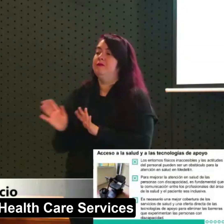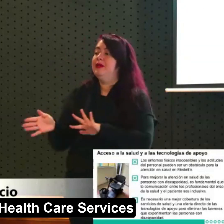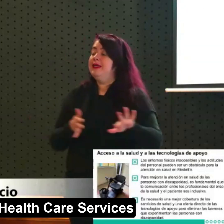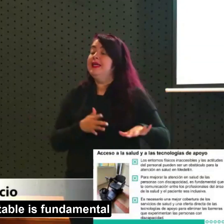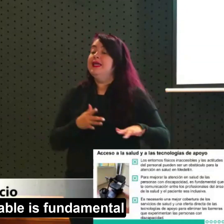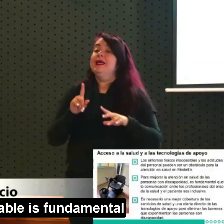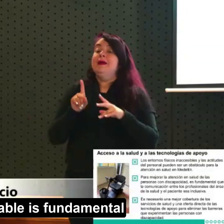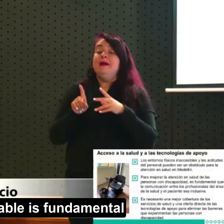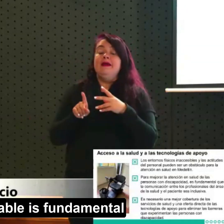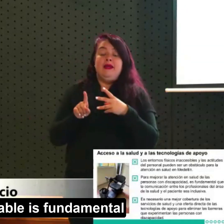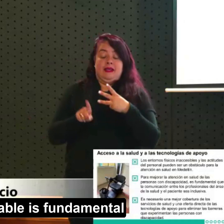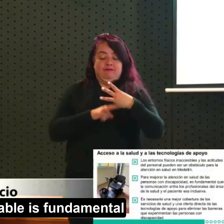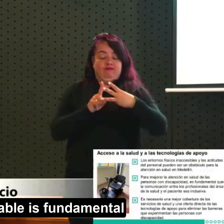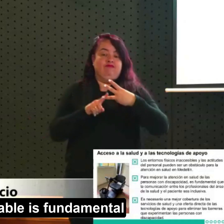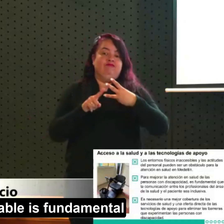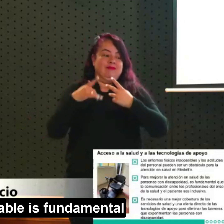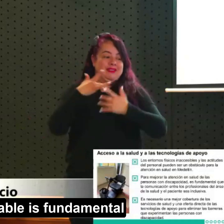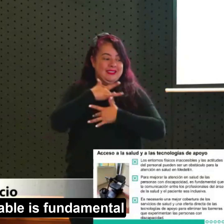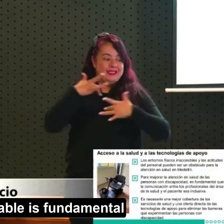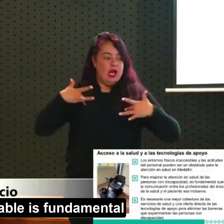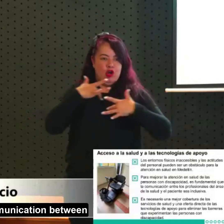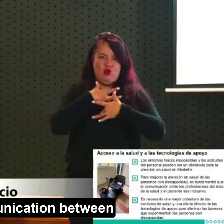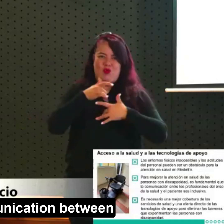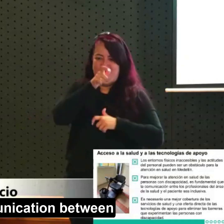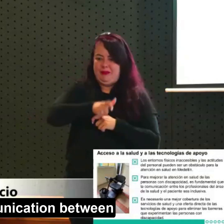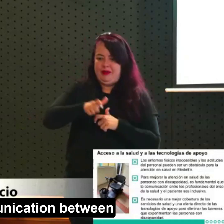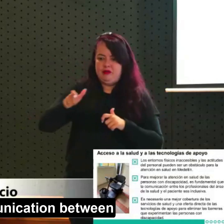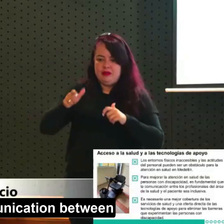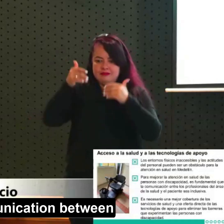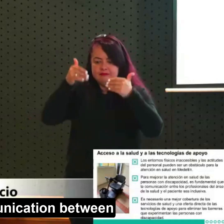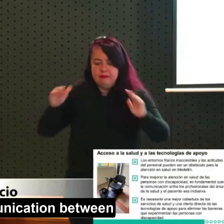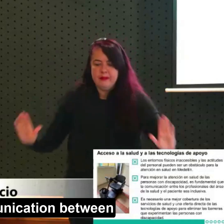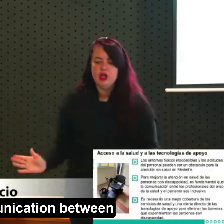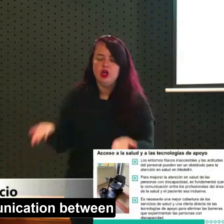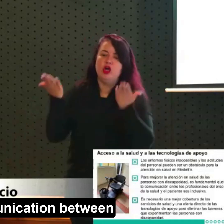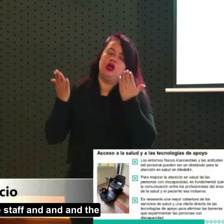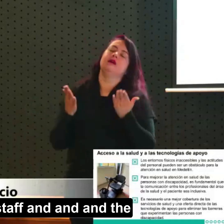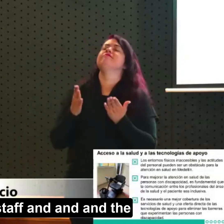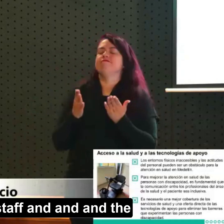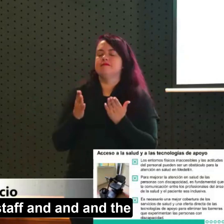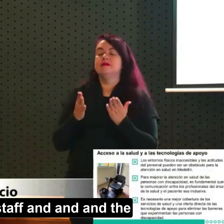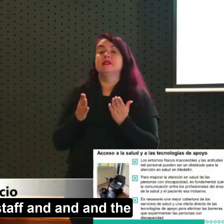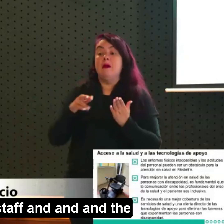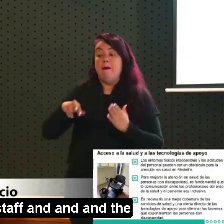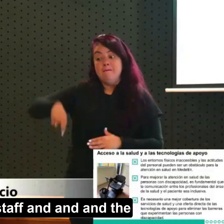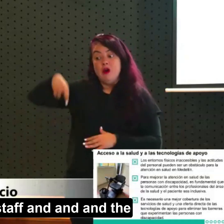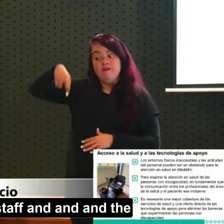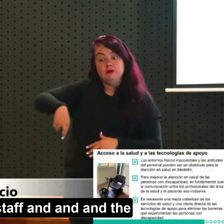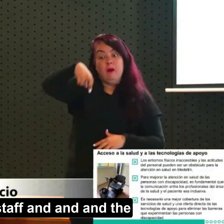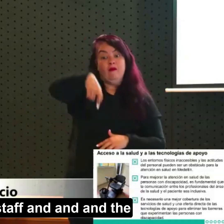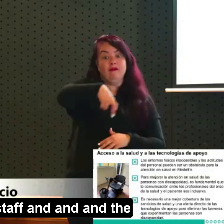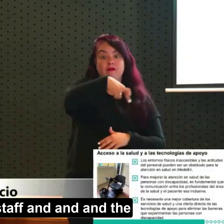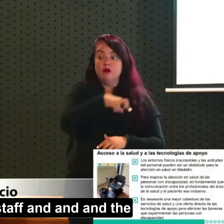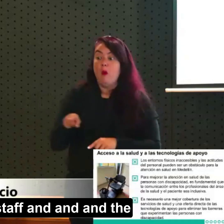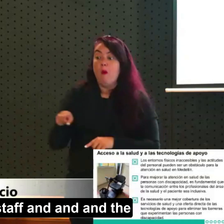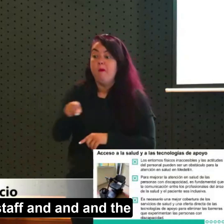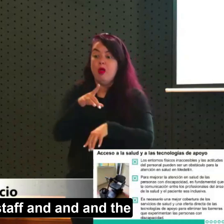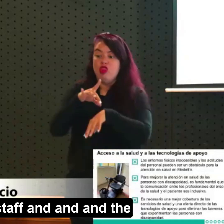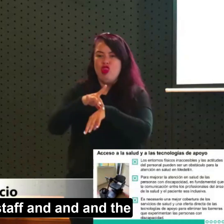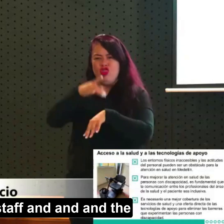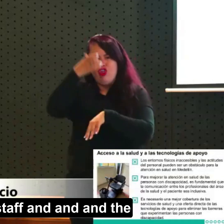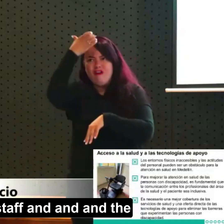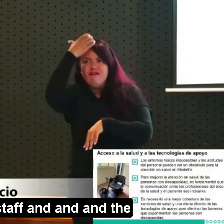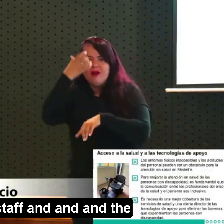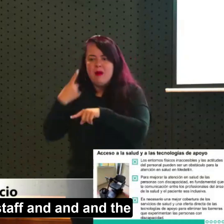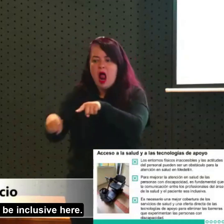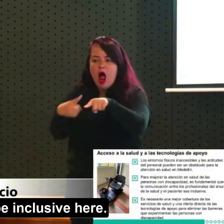coverage of healthcare services and the disabled, it's fundamental for communication between healthcare staff